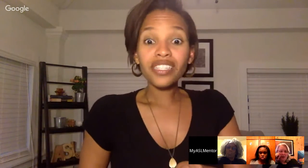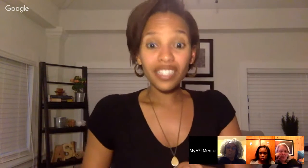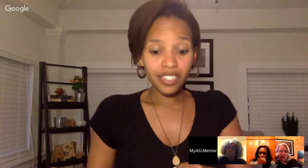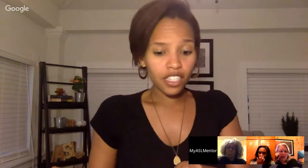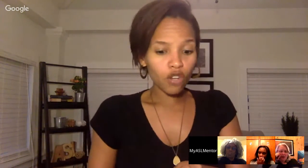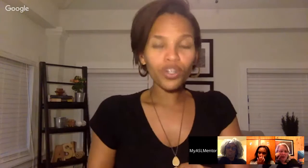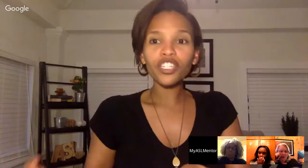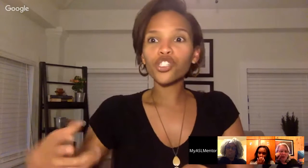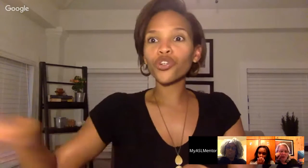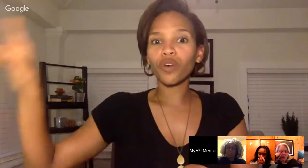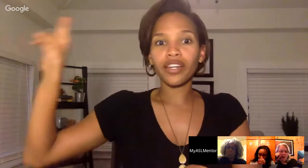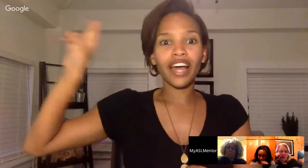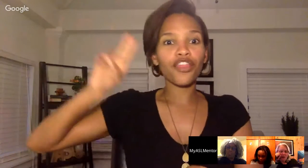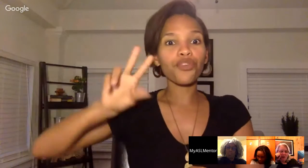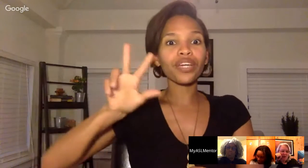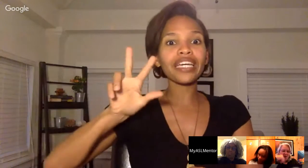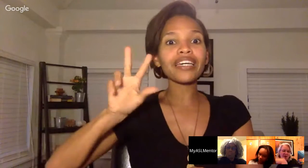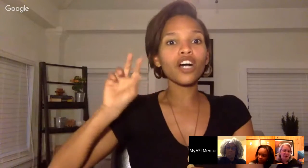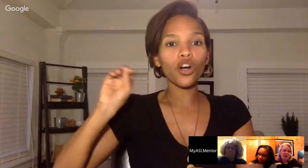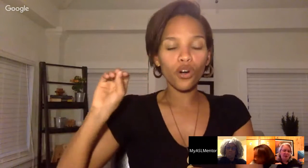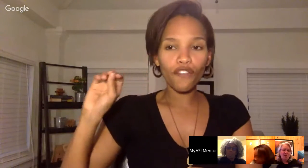This is a really short one. At